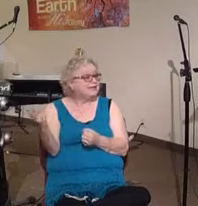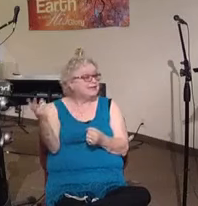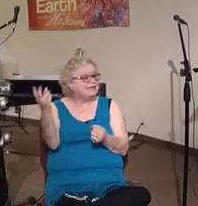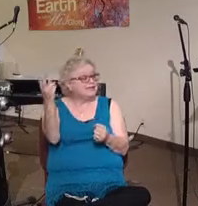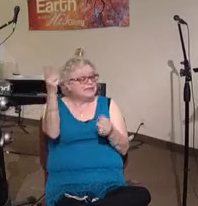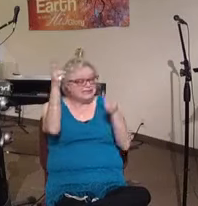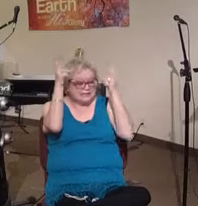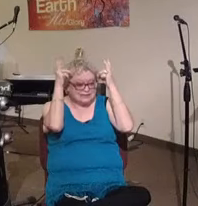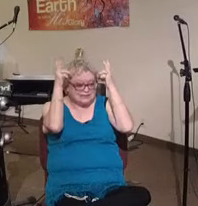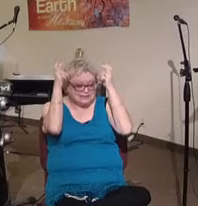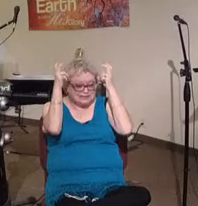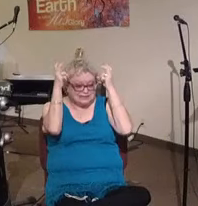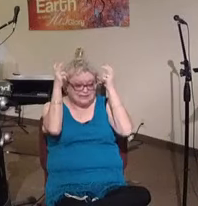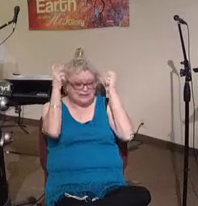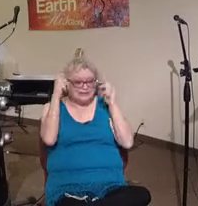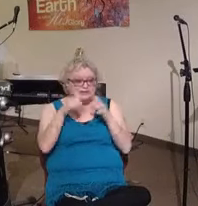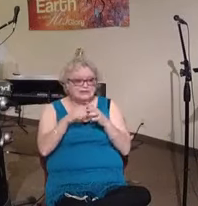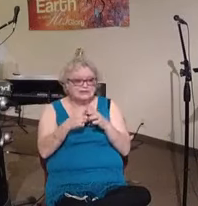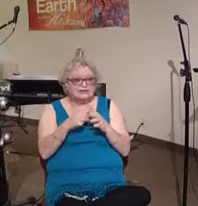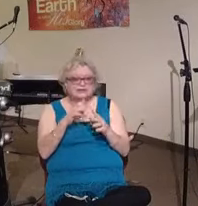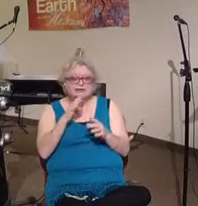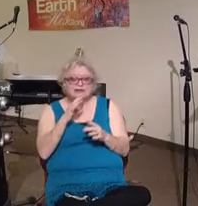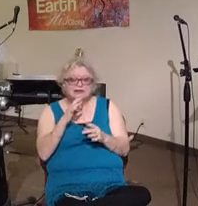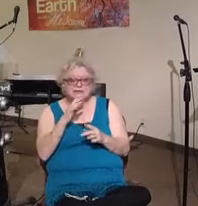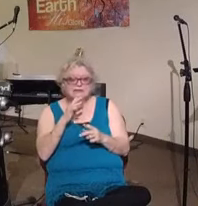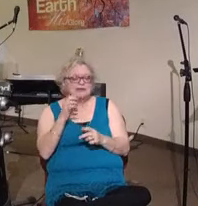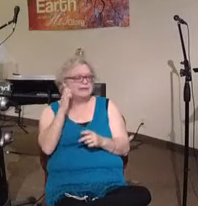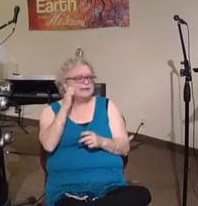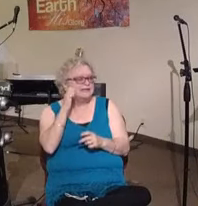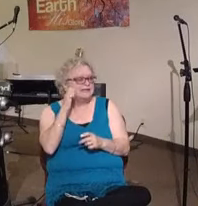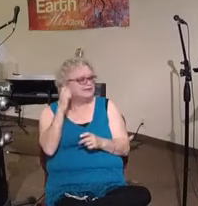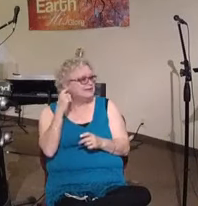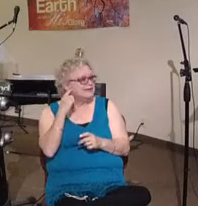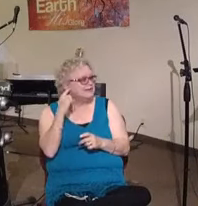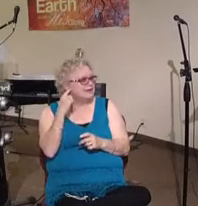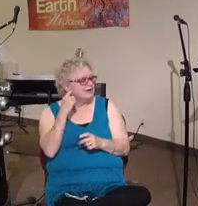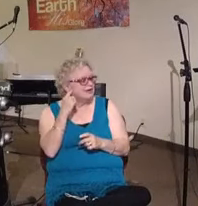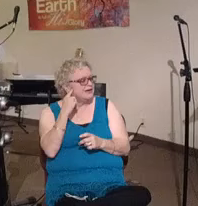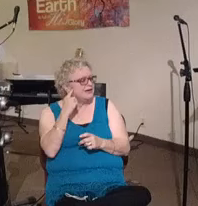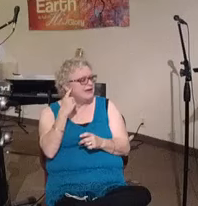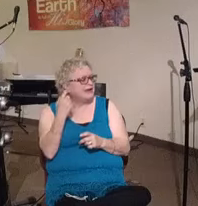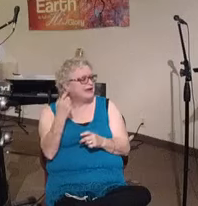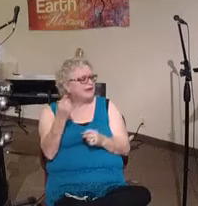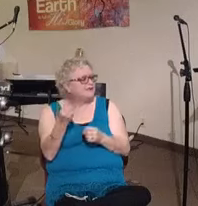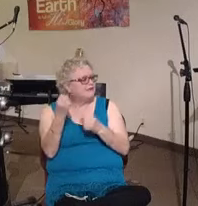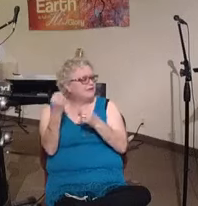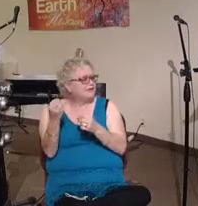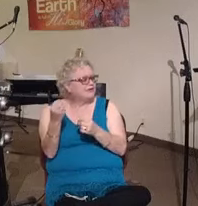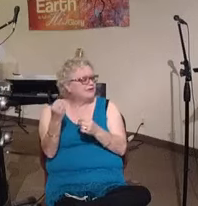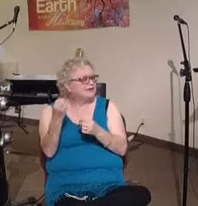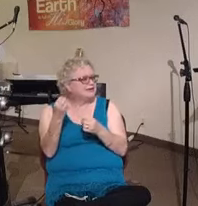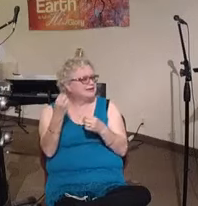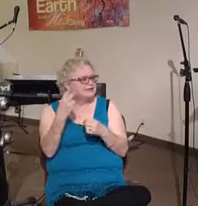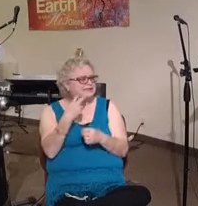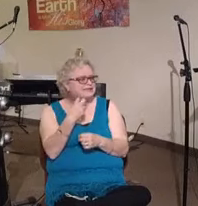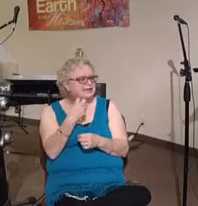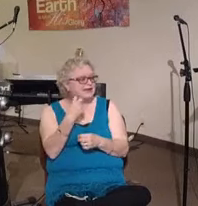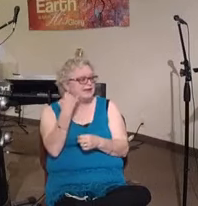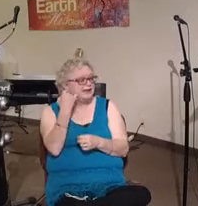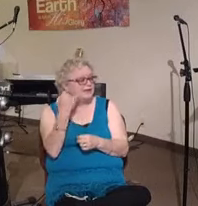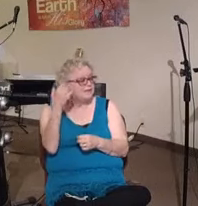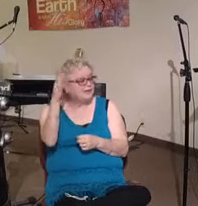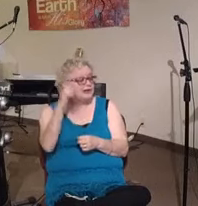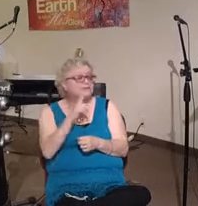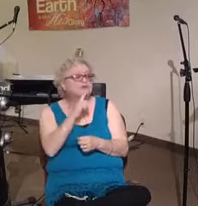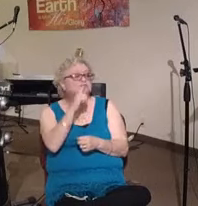hissing in Eve's ear, and the devil's a liar, and he planted that seed of doubt in her ear. Look, if God was really